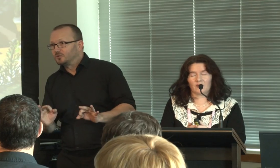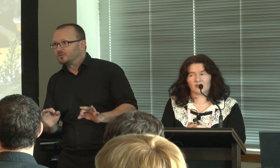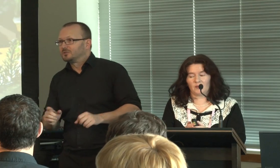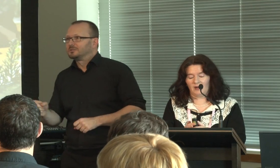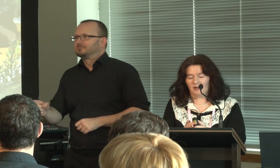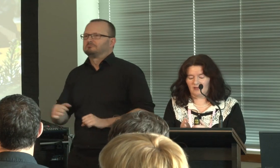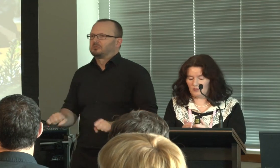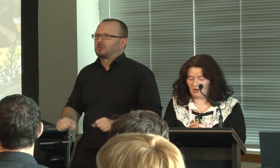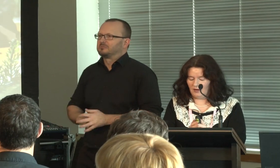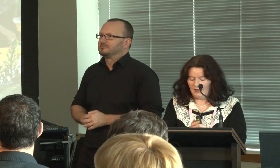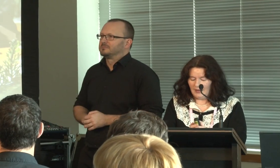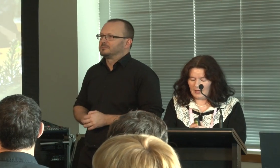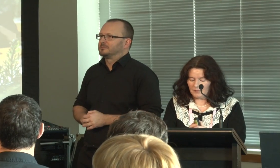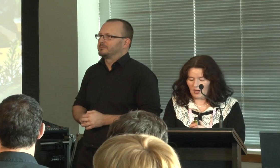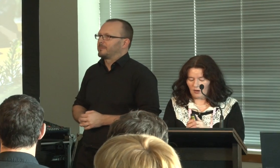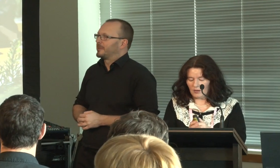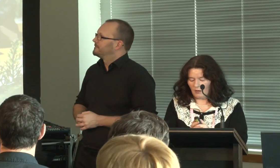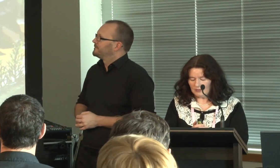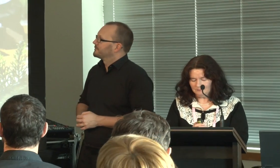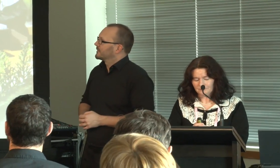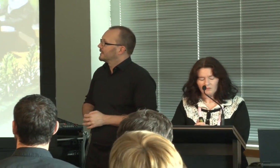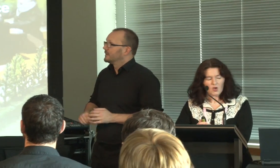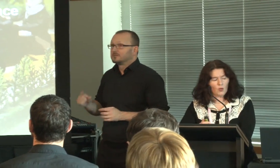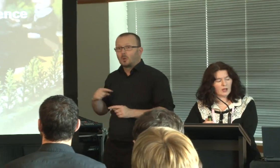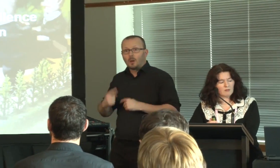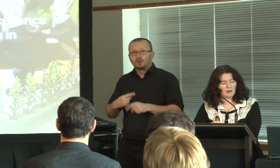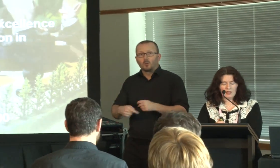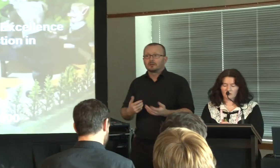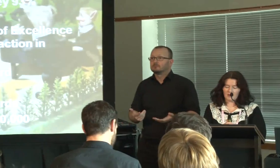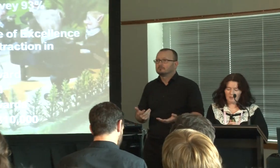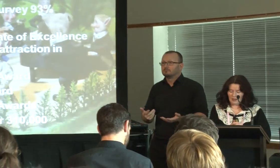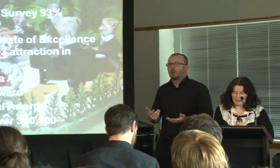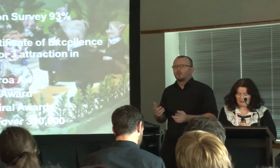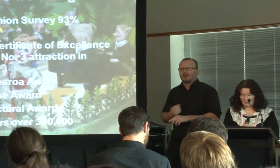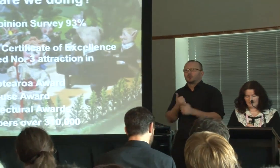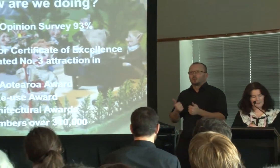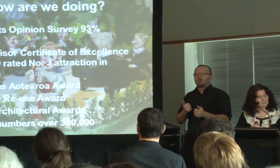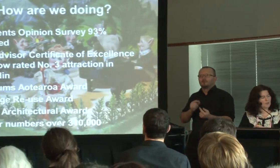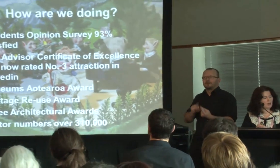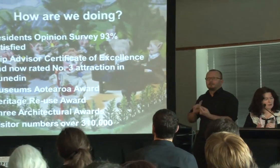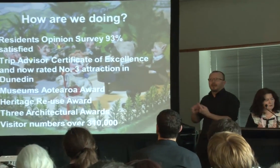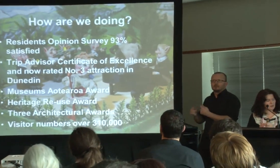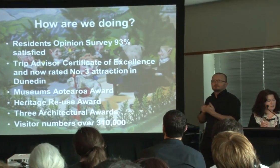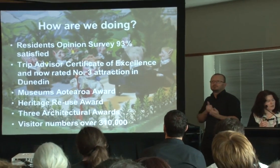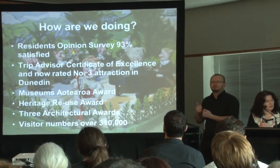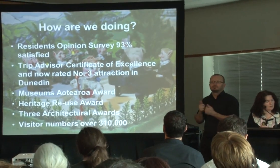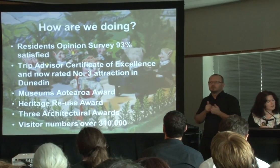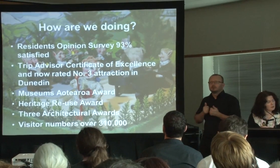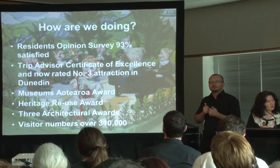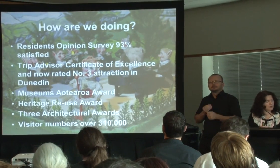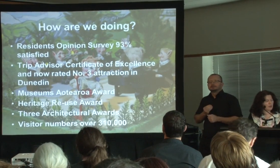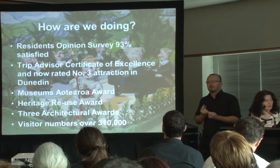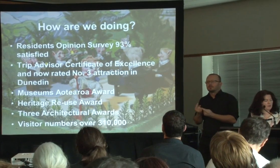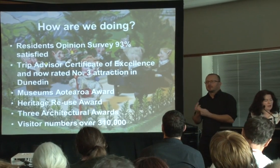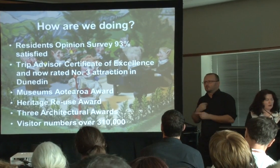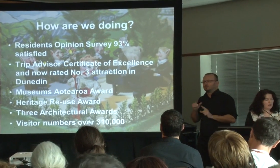If no one's told me, I know. So there we go. So how are we going? We're getting really, really good feedback. There's some things here that we've been